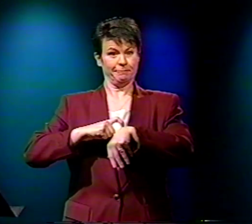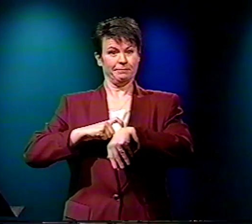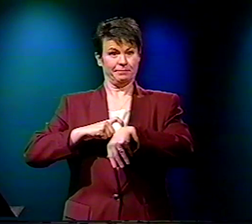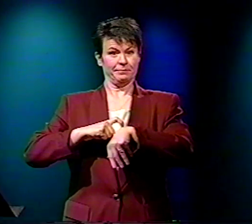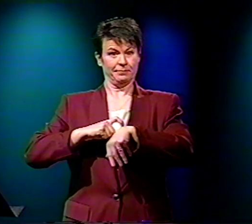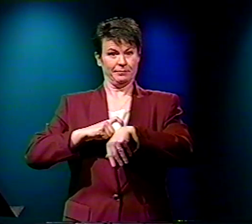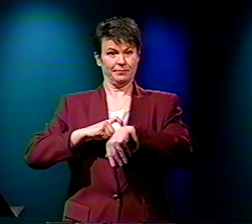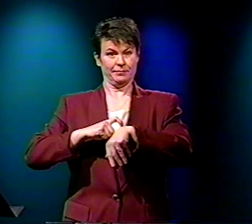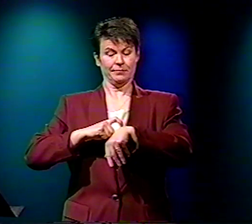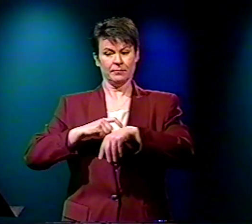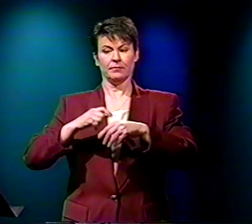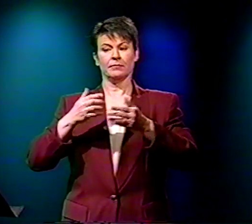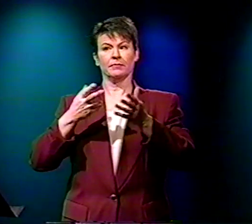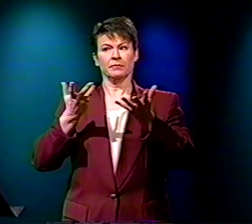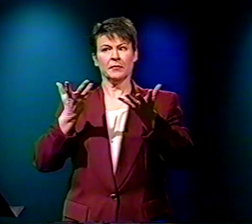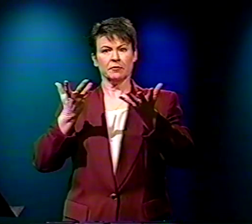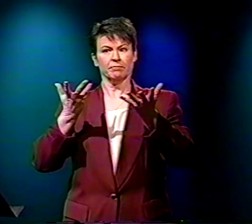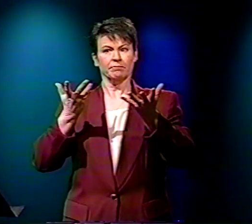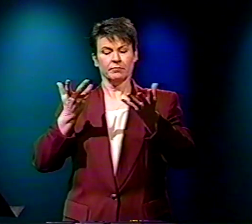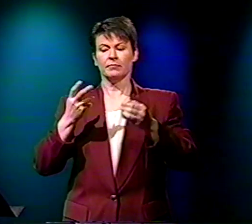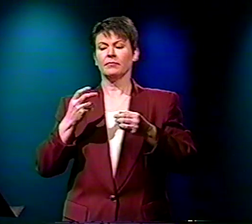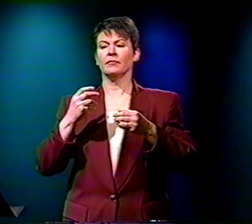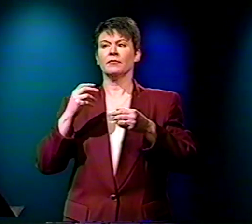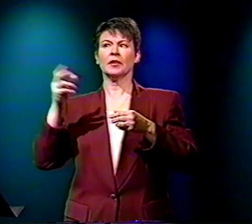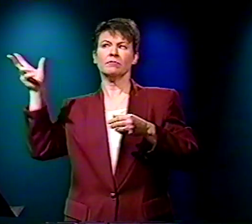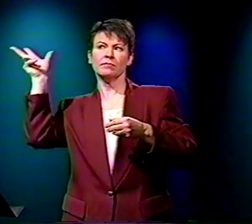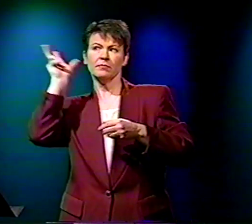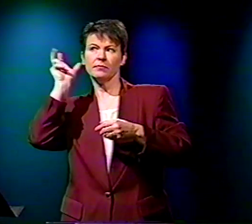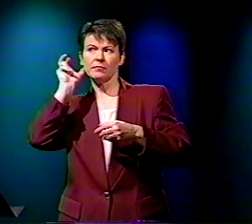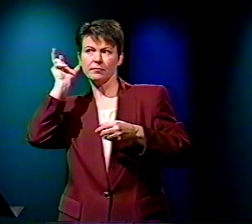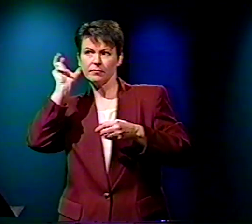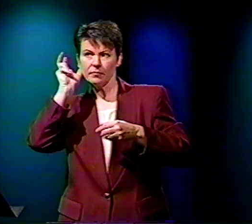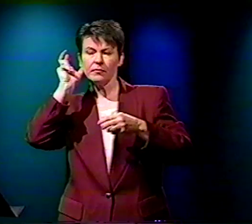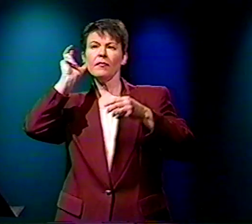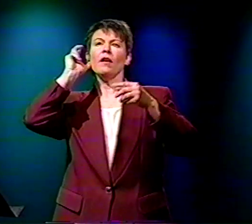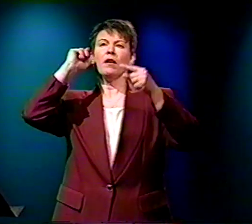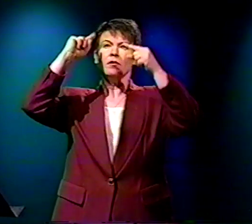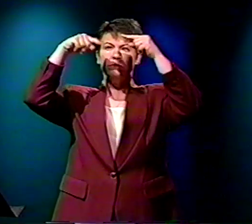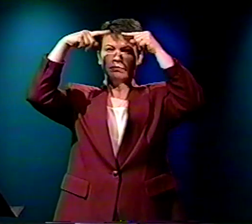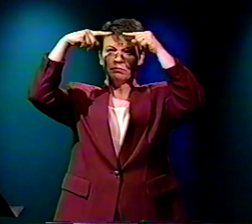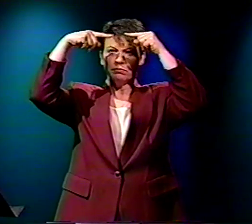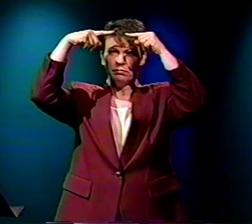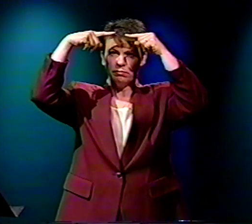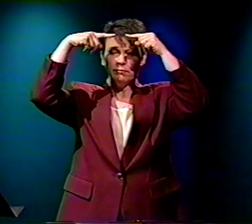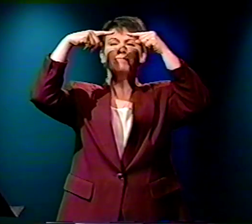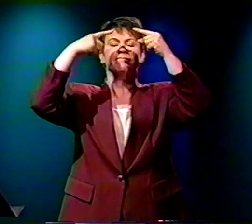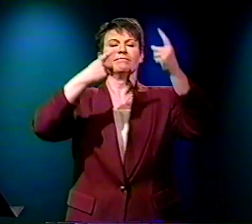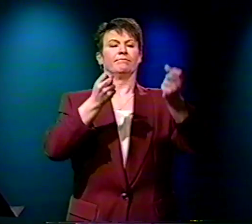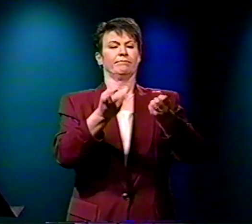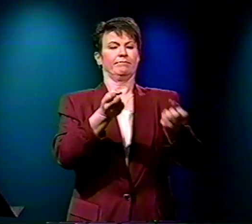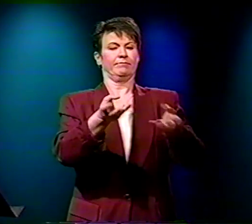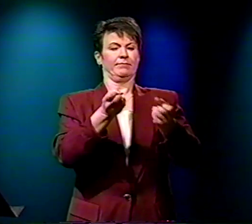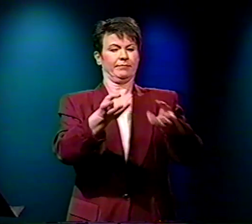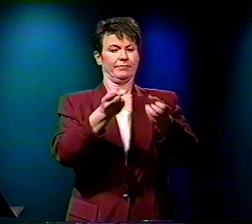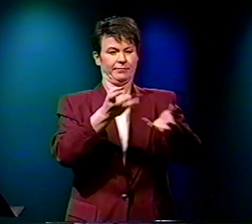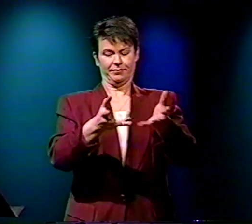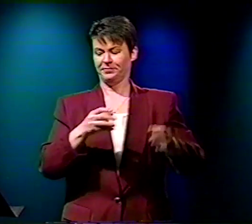new English term when we talk about processing time. And that's the time that it takes us to listen to the spoken message, for